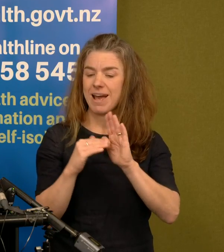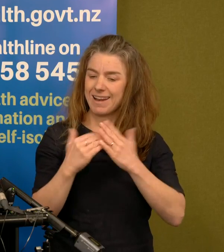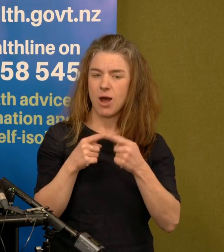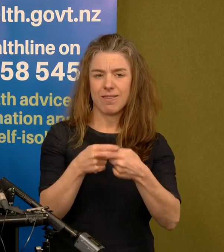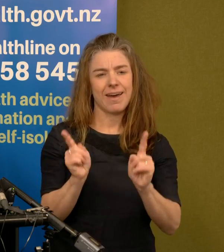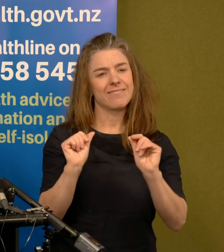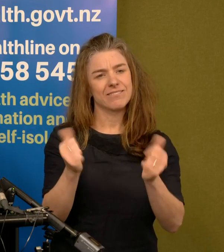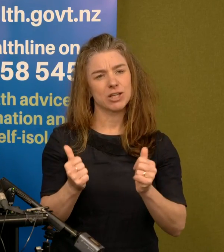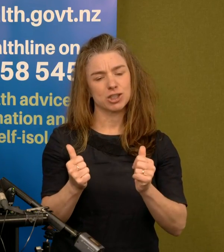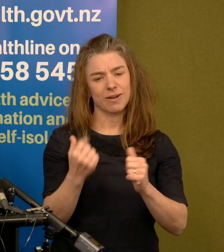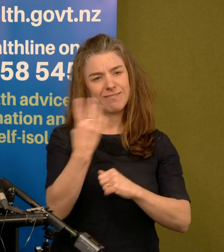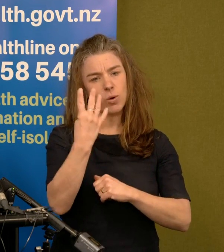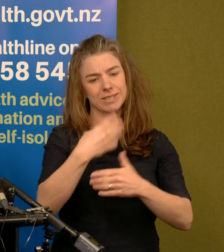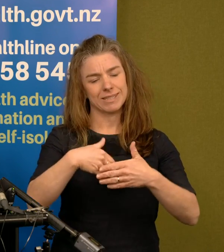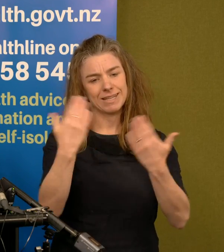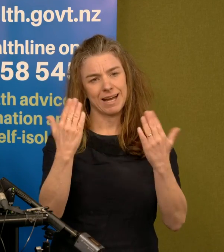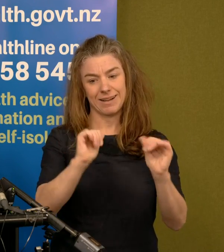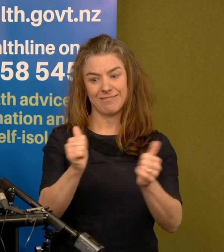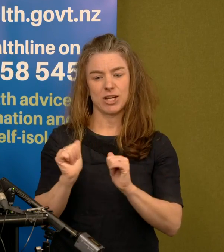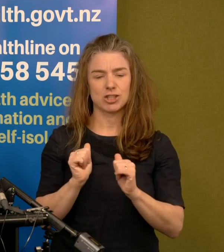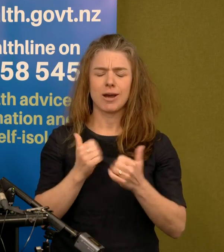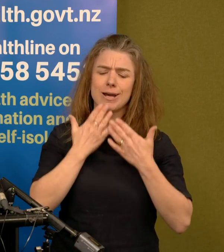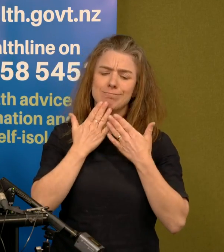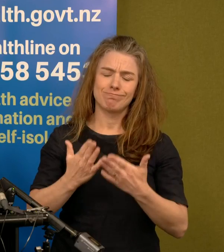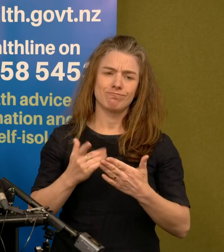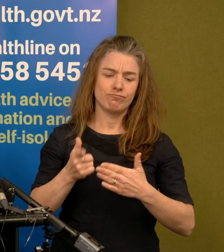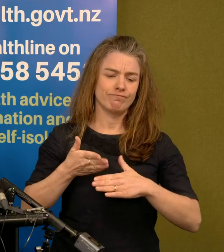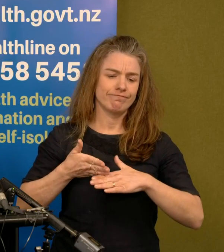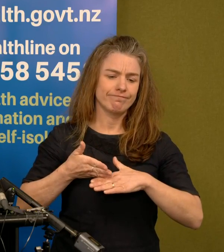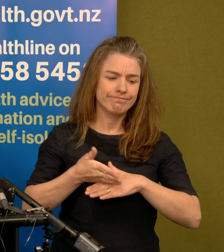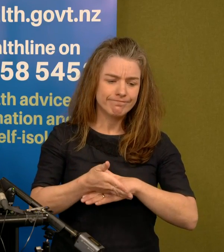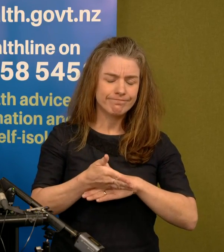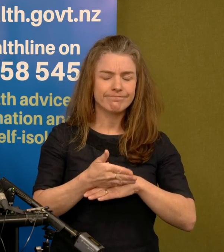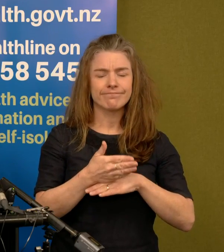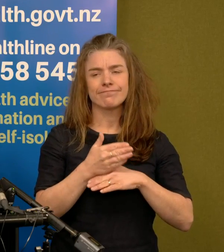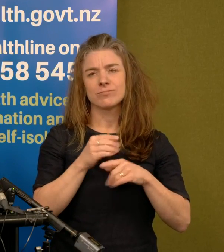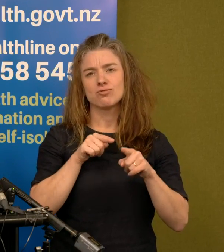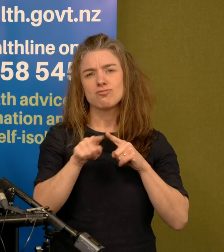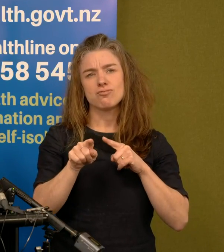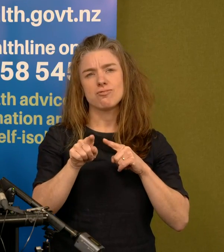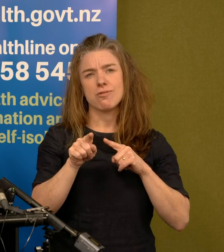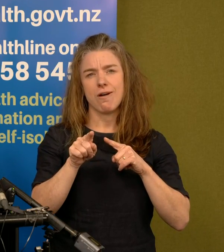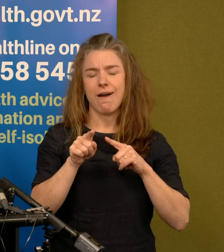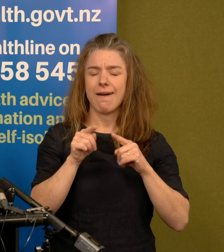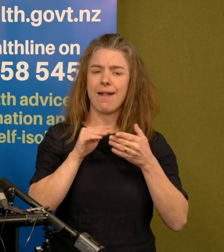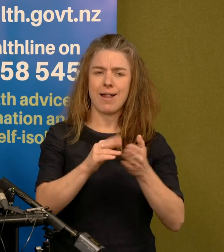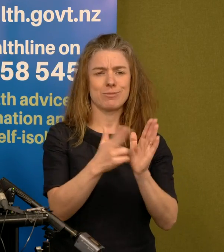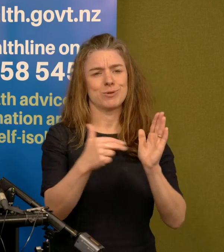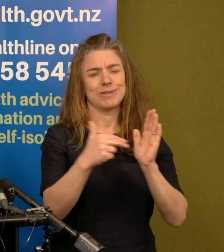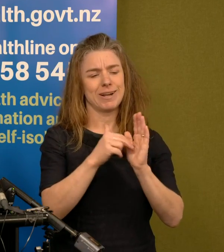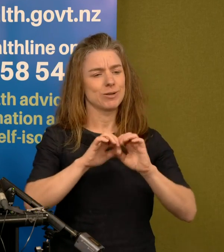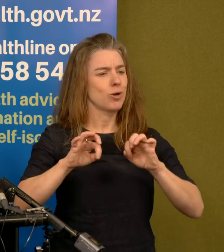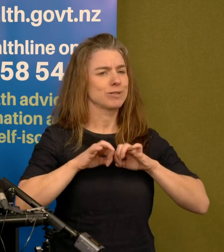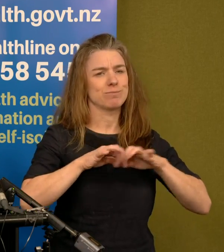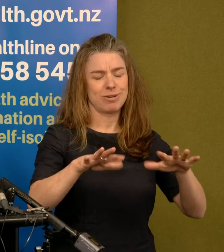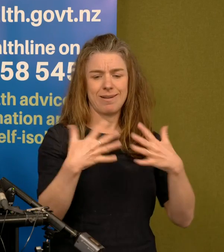just want to extend my huge thanks to them for their efforts to limit the possibility of spread of this virus in New Zealand.